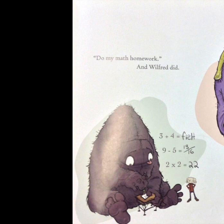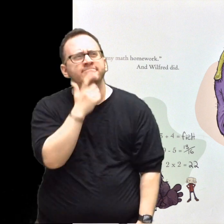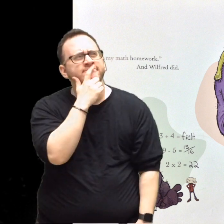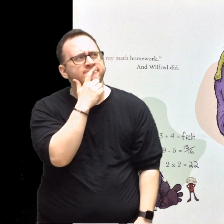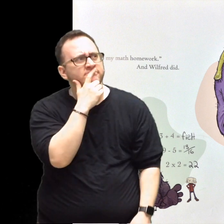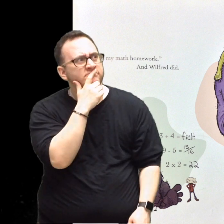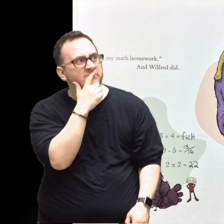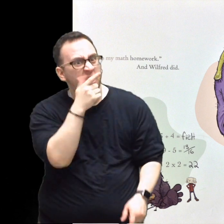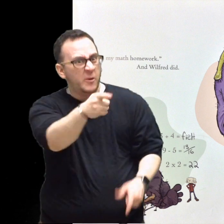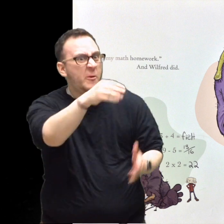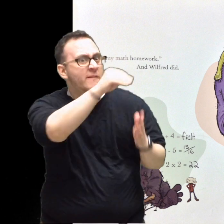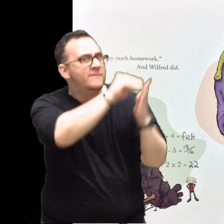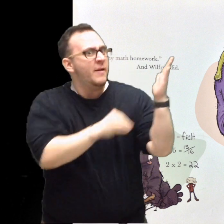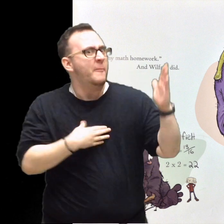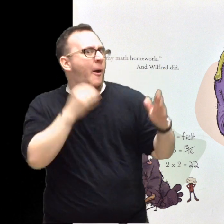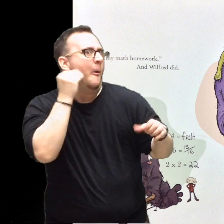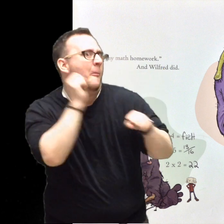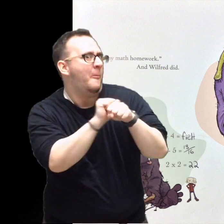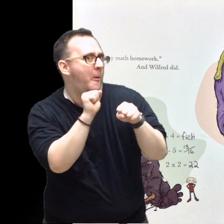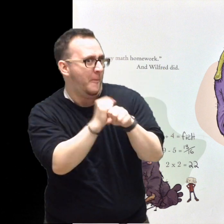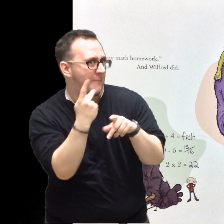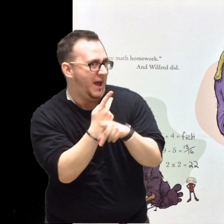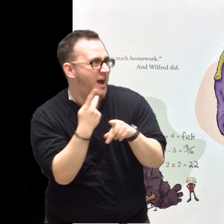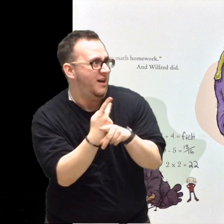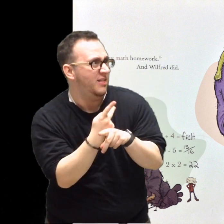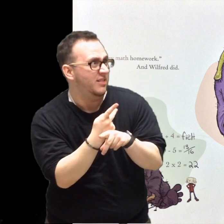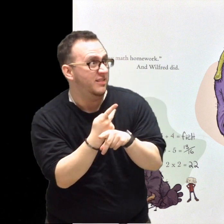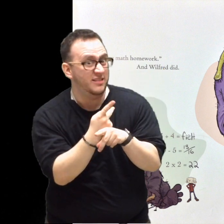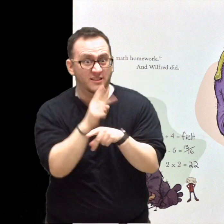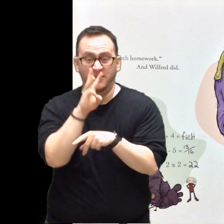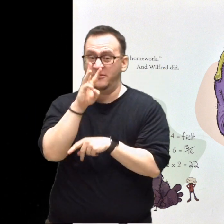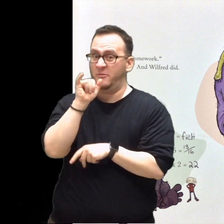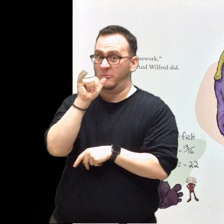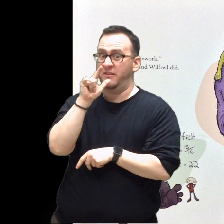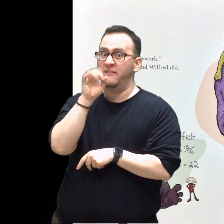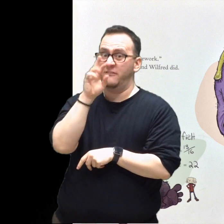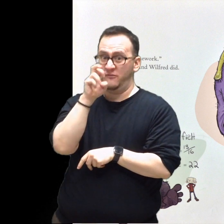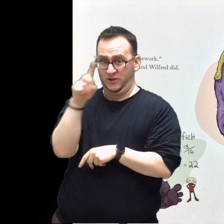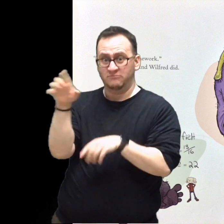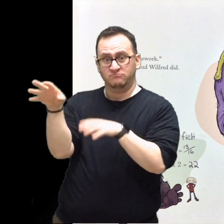air. Do my math homework. And Wilfred did.